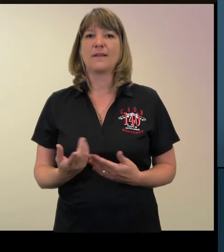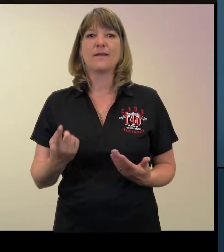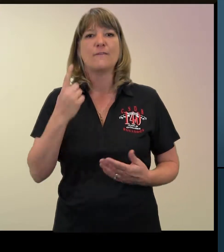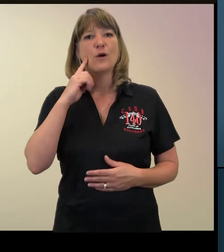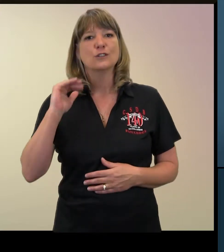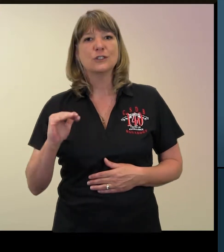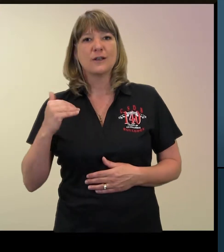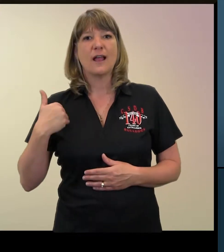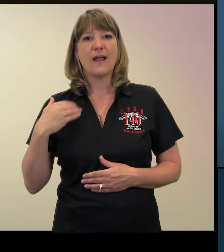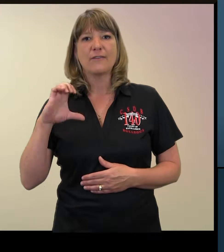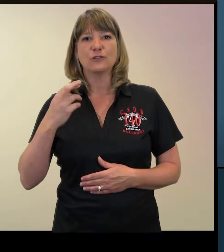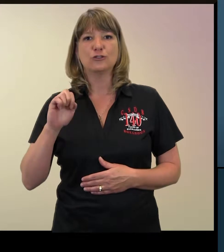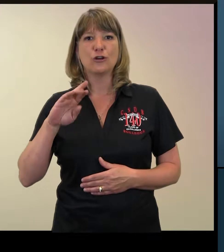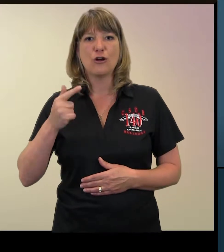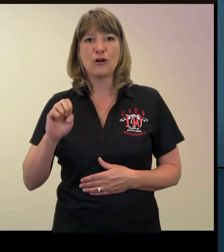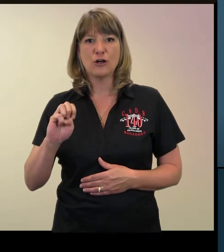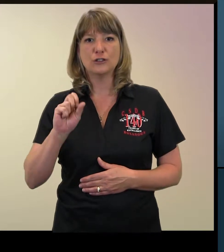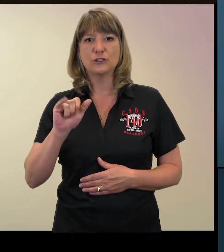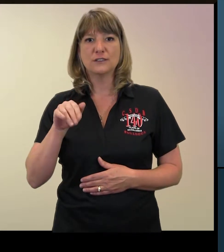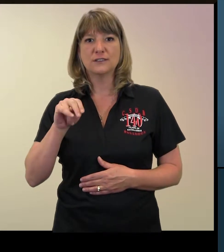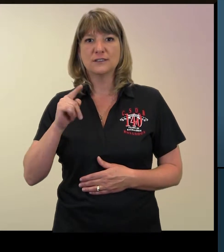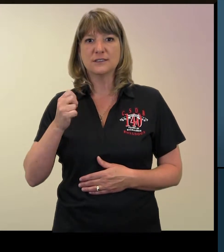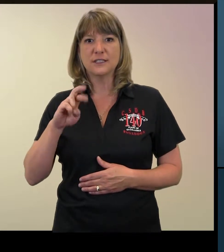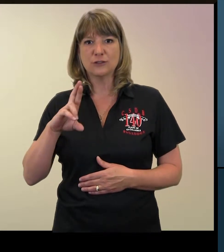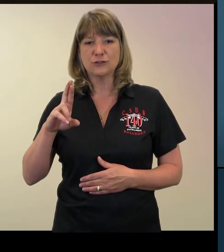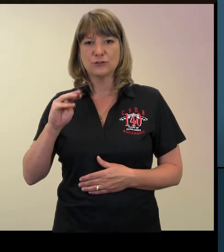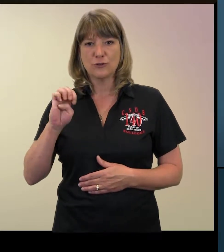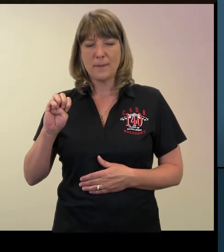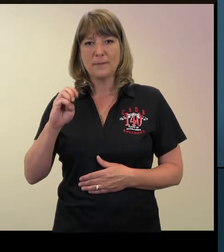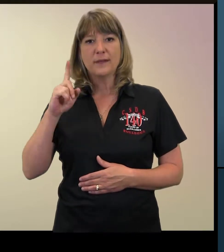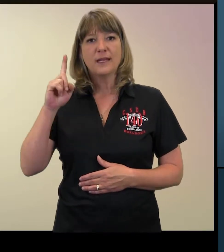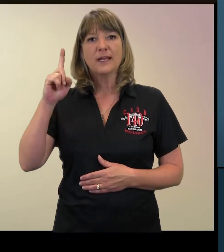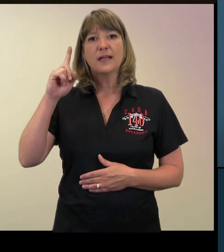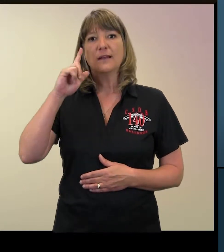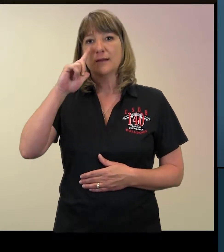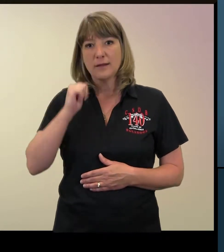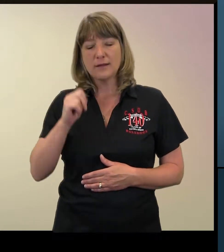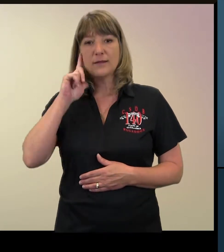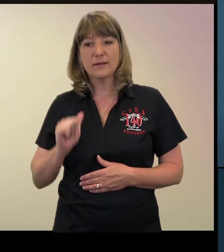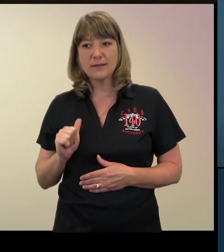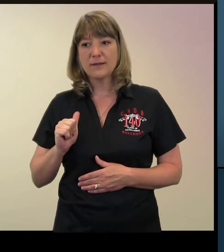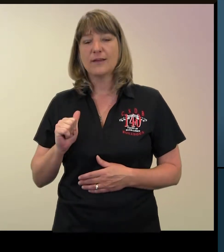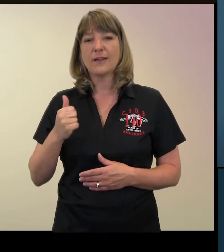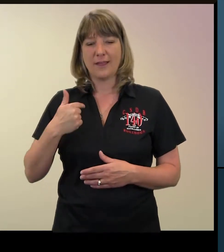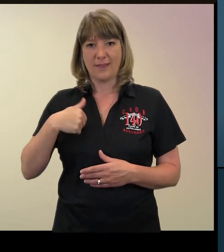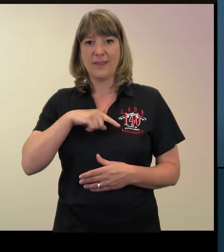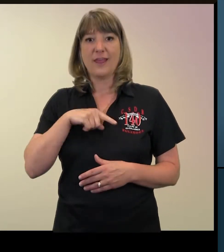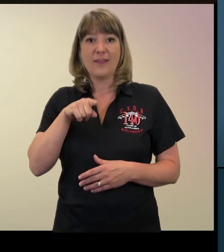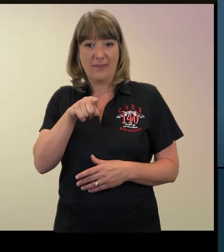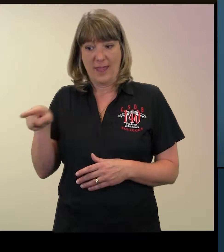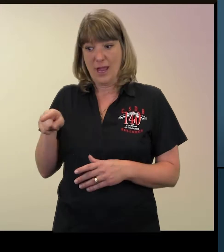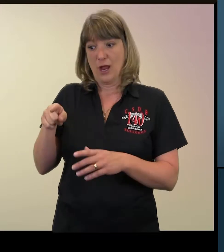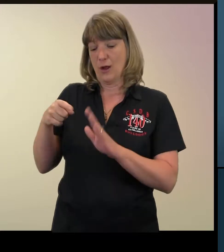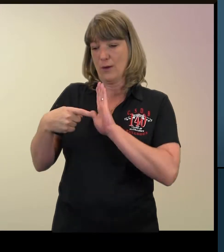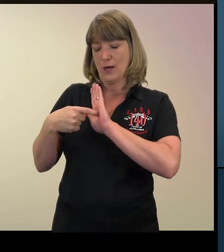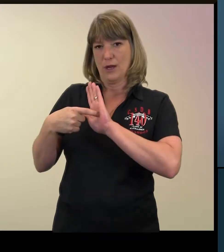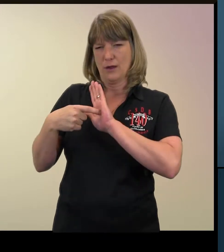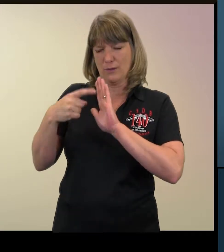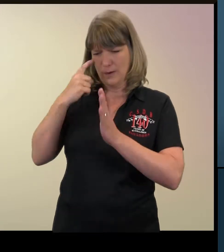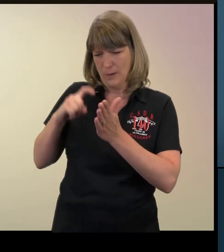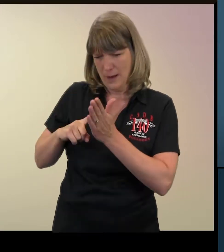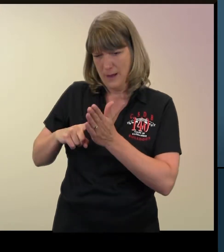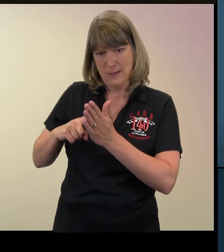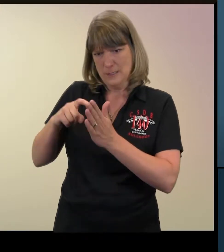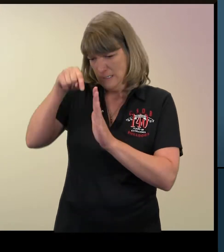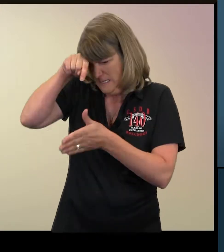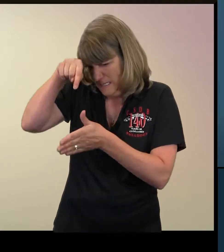have Charge syndrome, who have both visual and hearing differences, they really require a very astute clinical